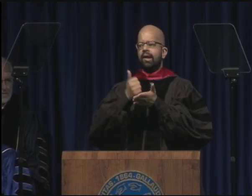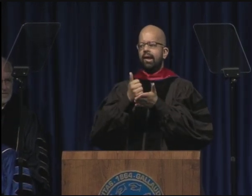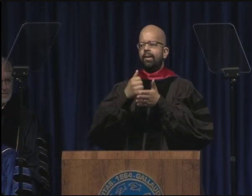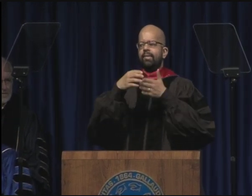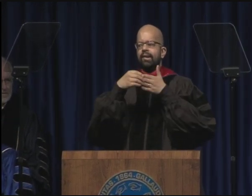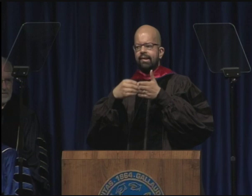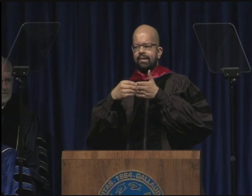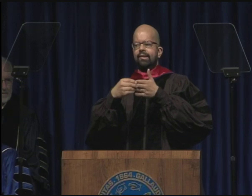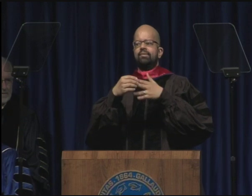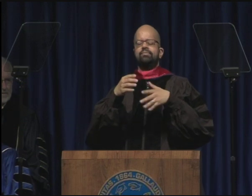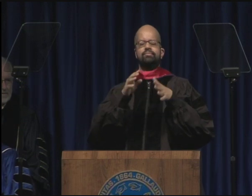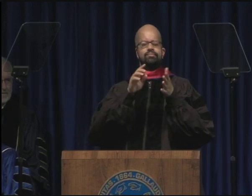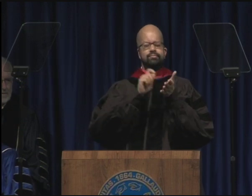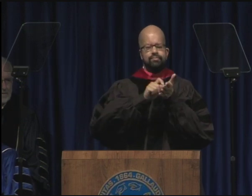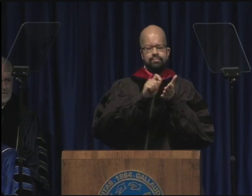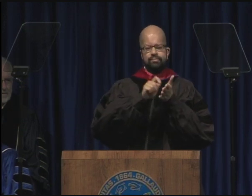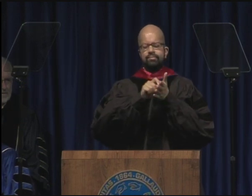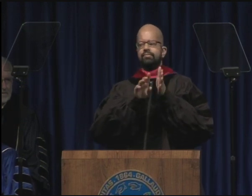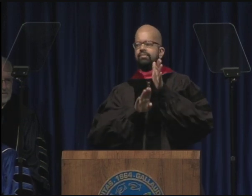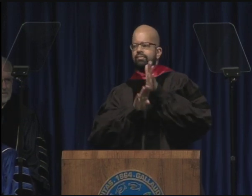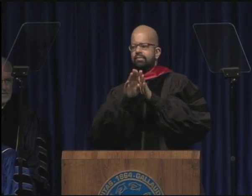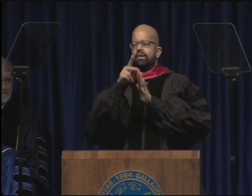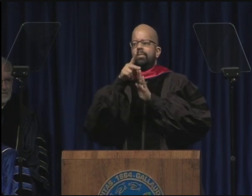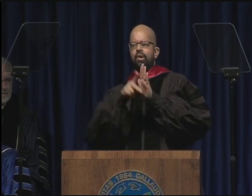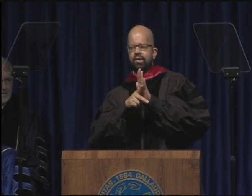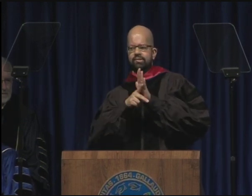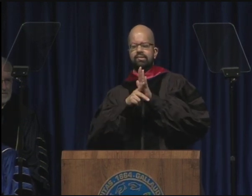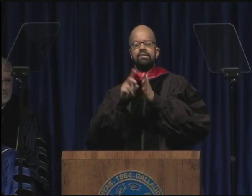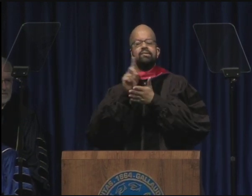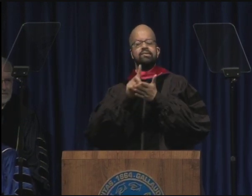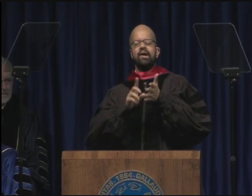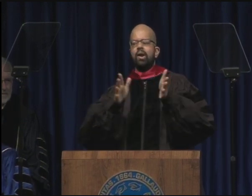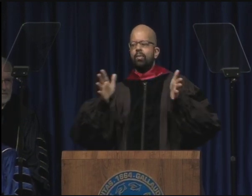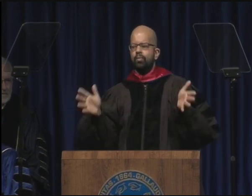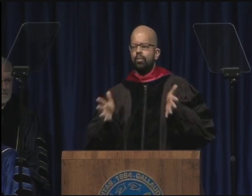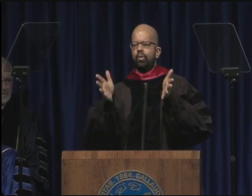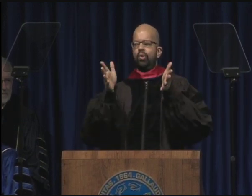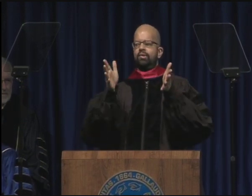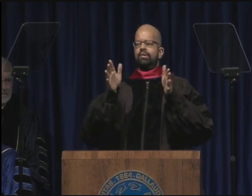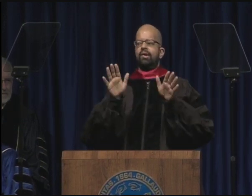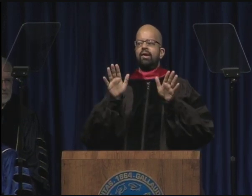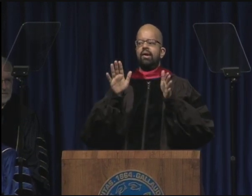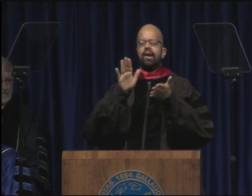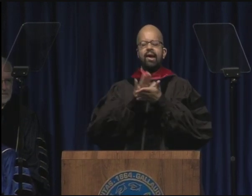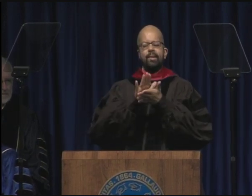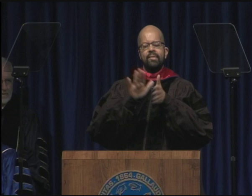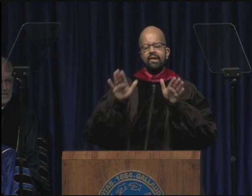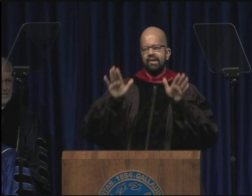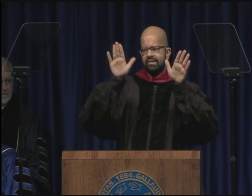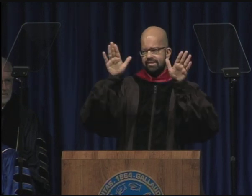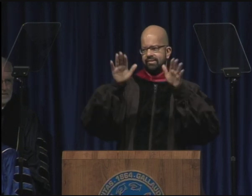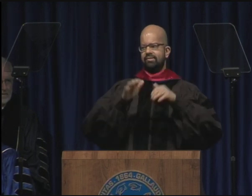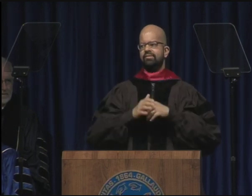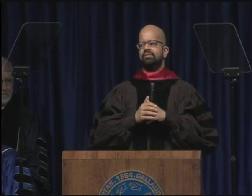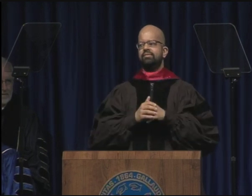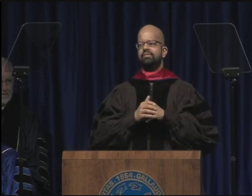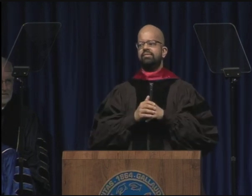In this role, he helped lead the formulation and development of policy designed to promote academic excellence,